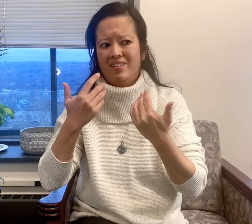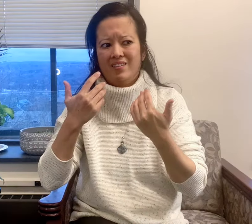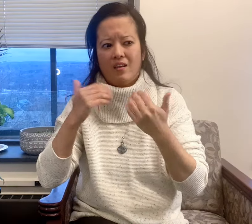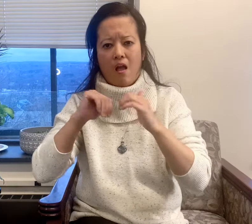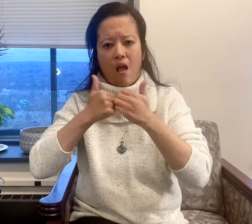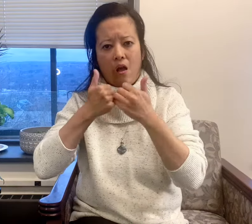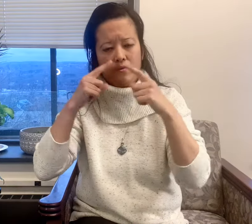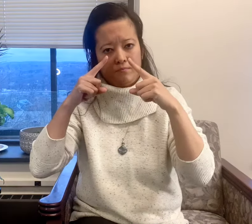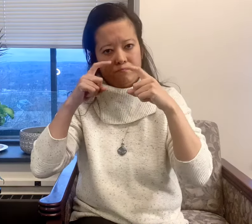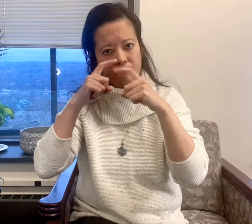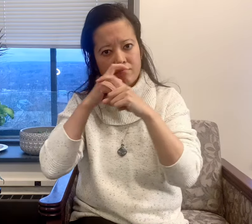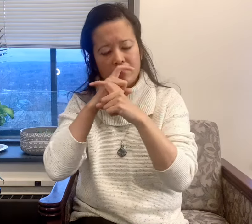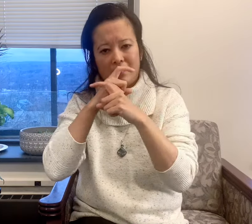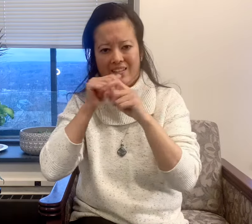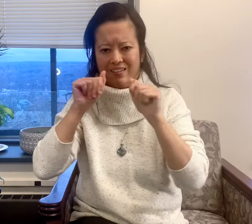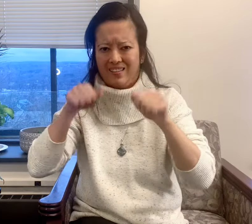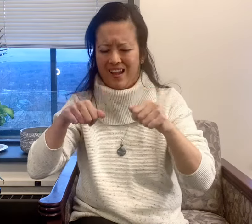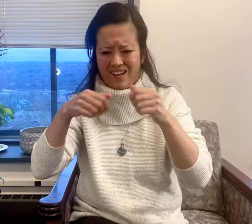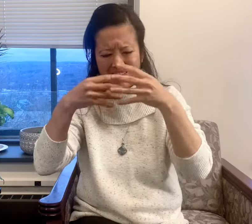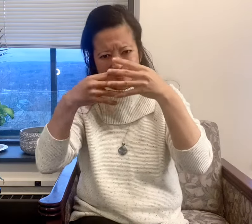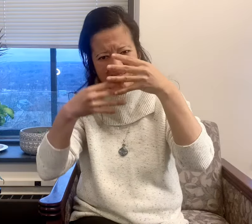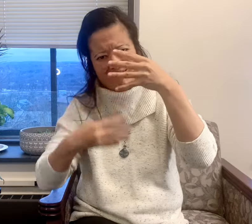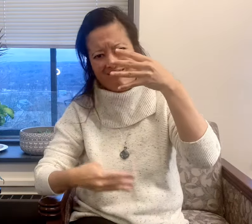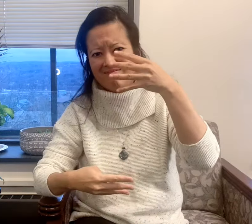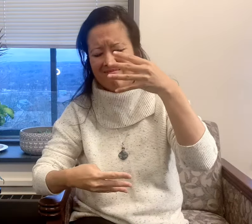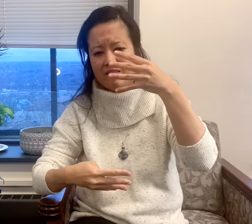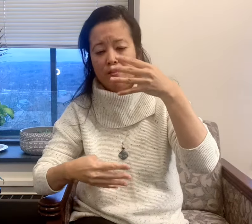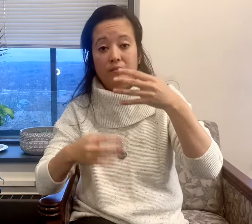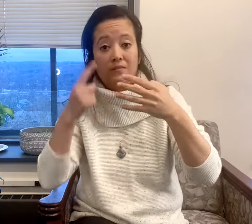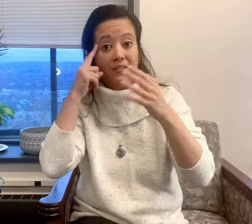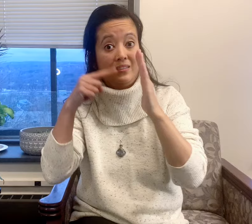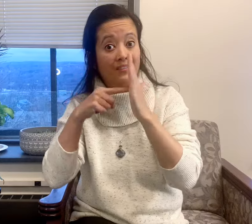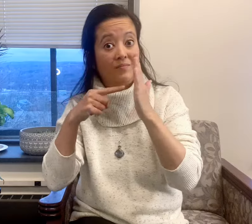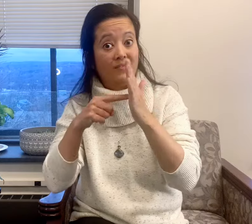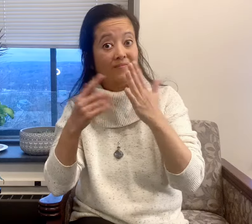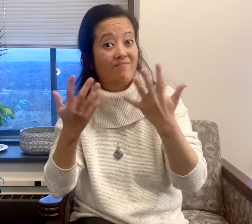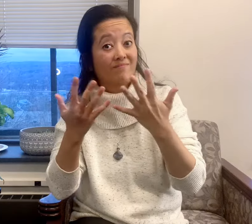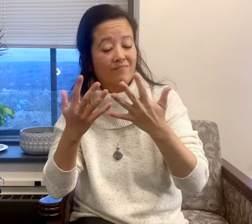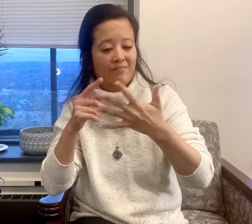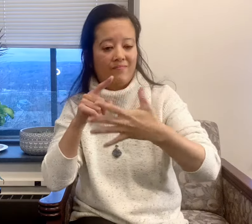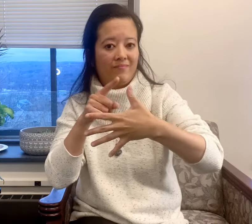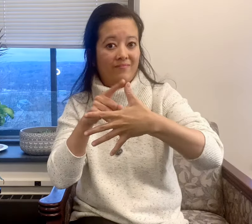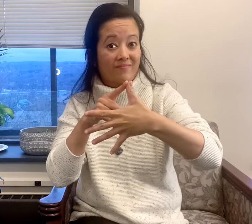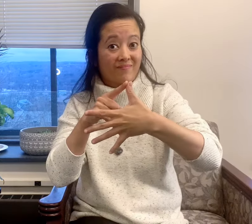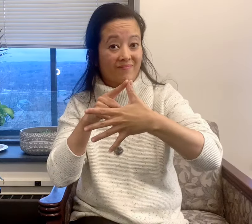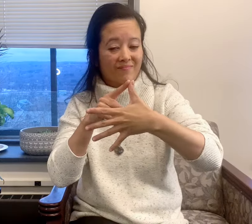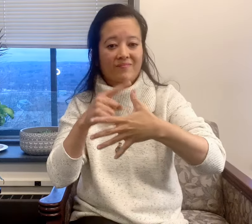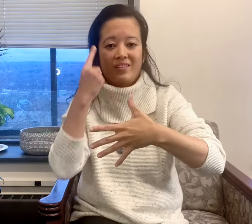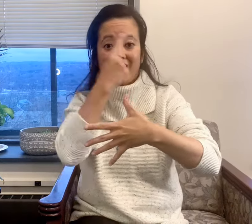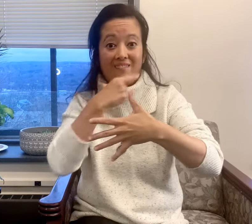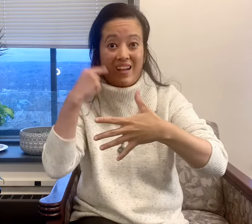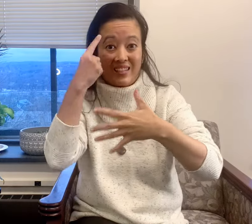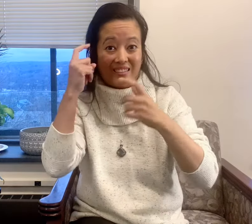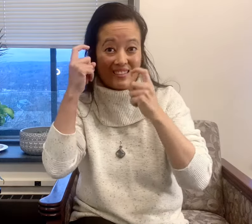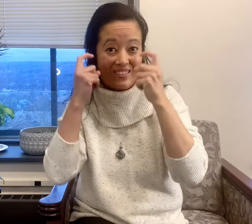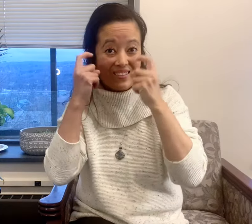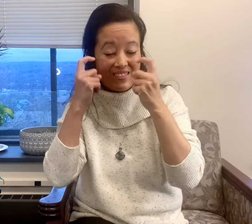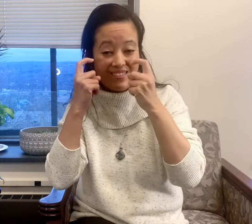realize that American Sign Language is very complex. For example, we use